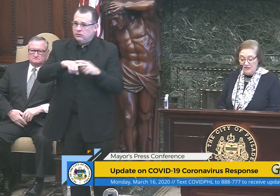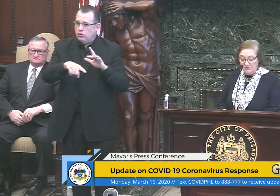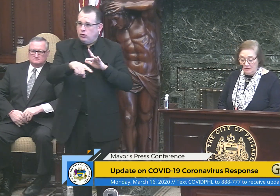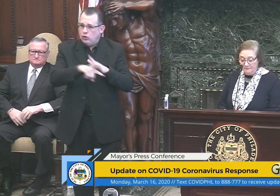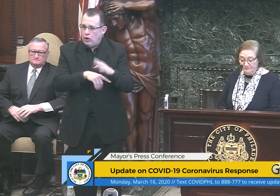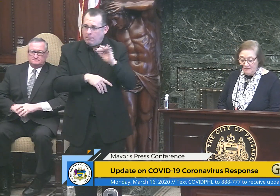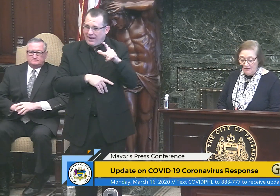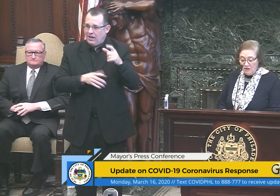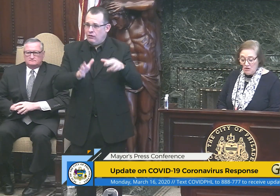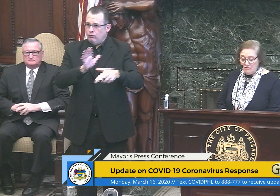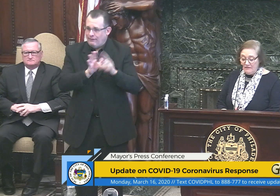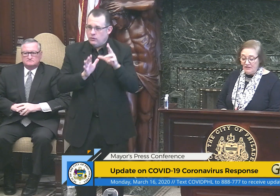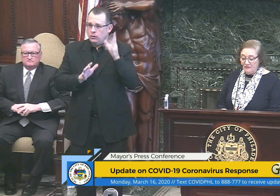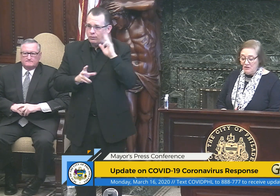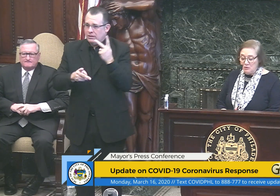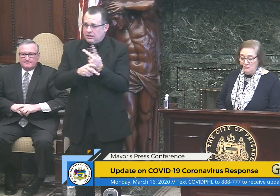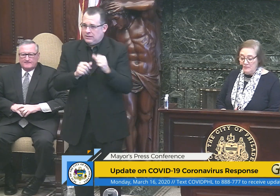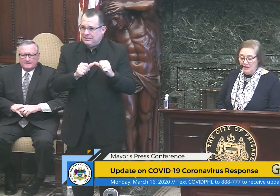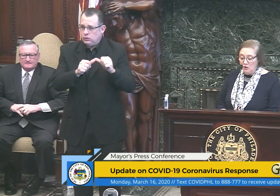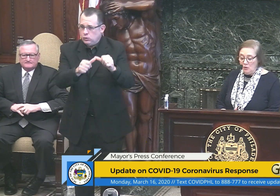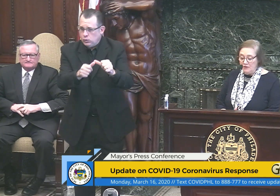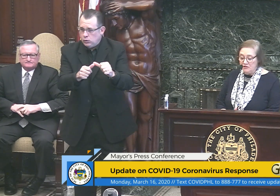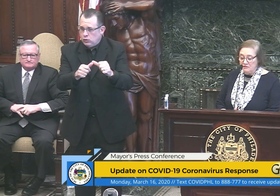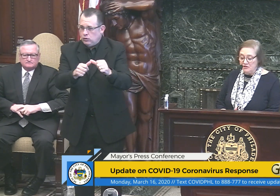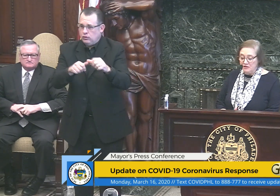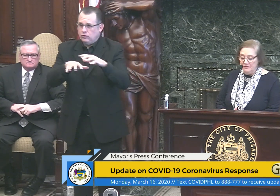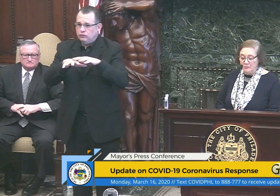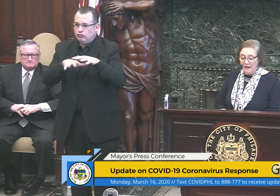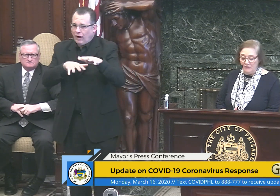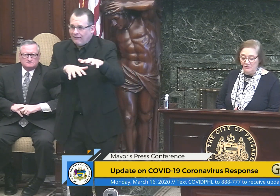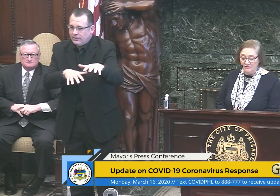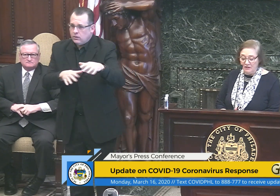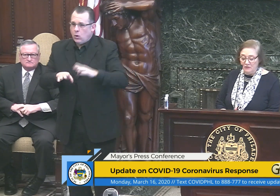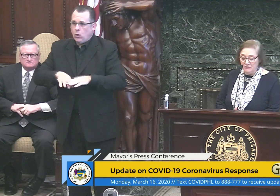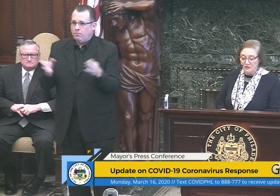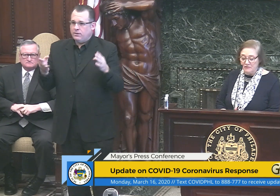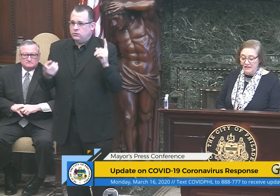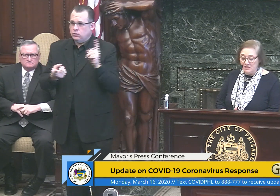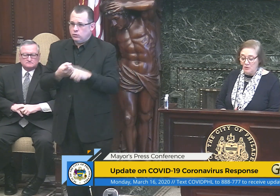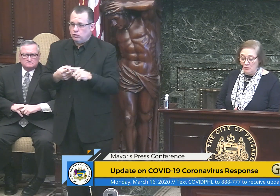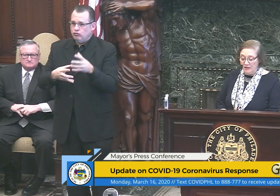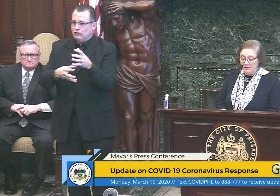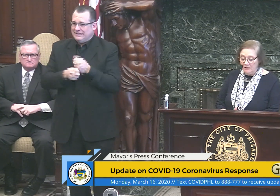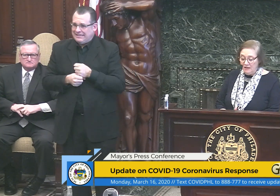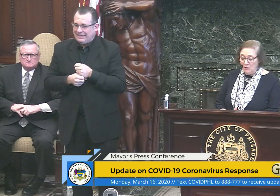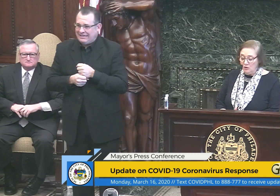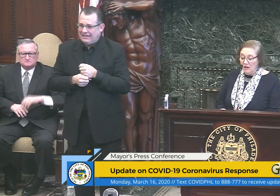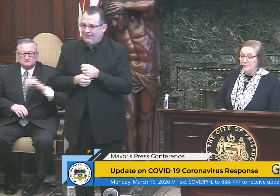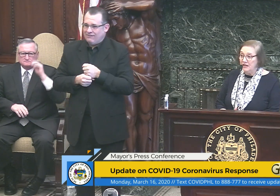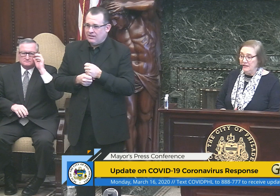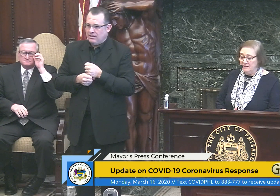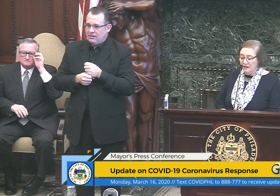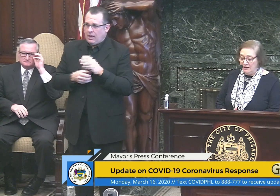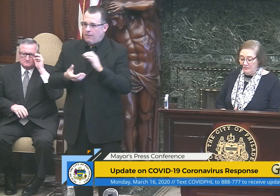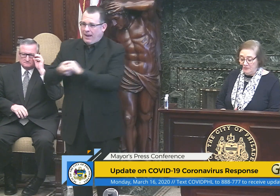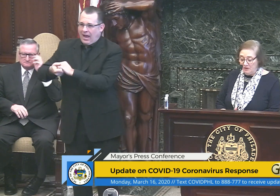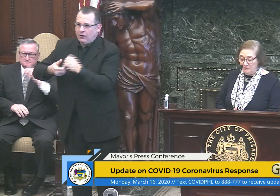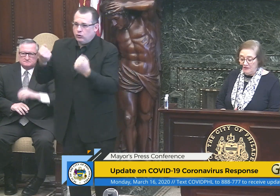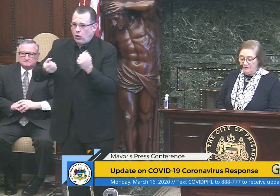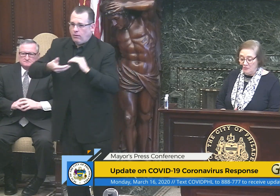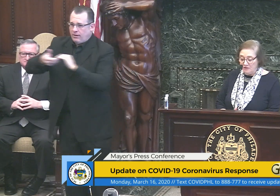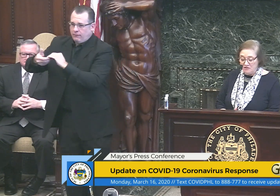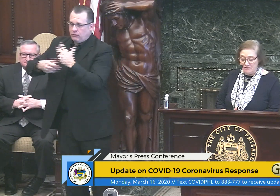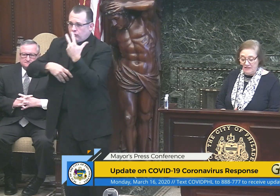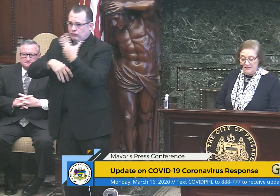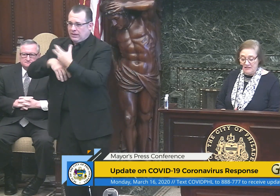will continue. Traffic Division will remain open to retrieve impounded vehicles 3 days per week and will update the